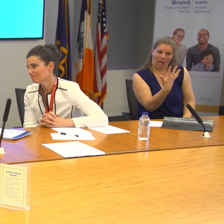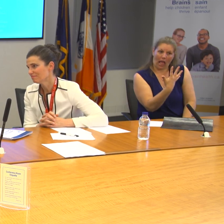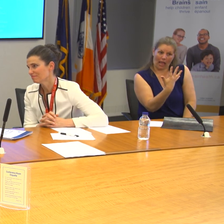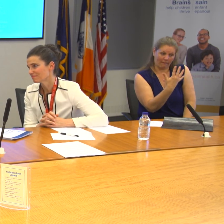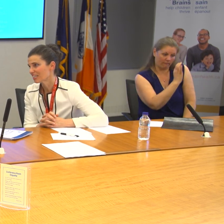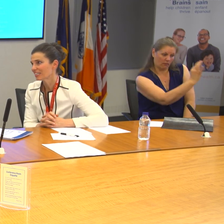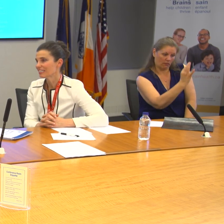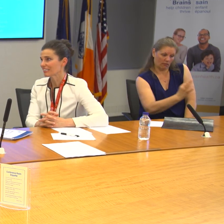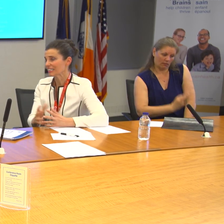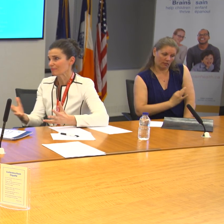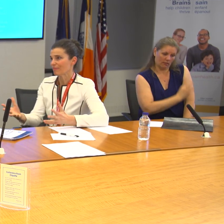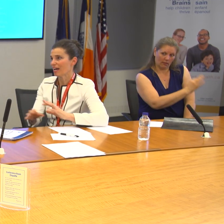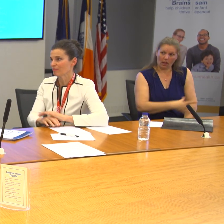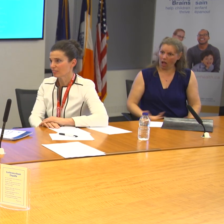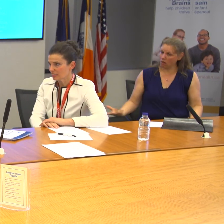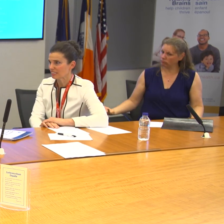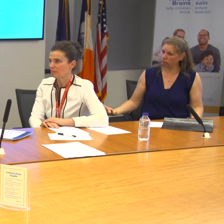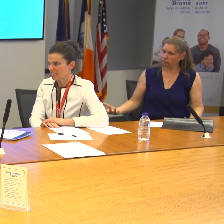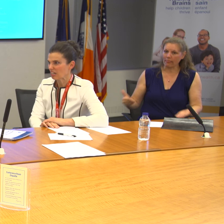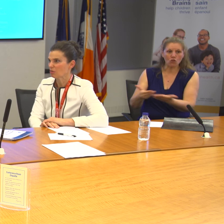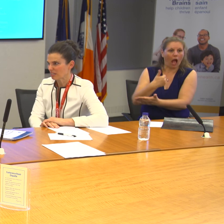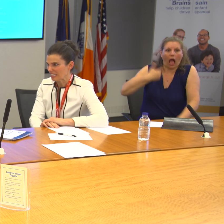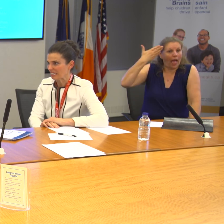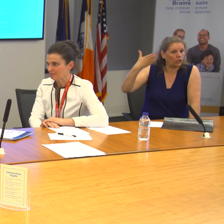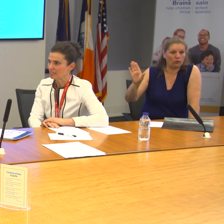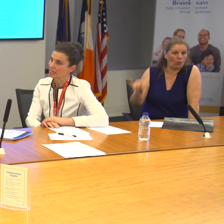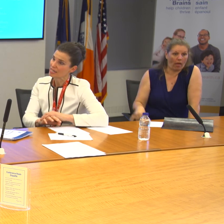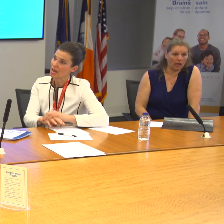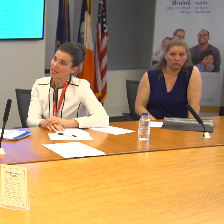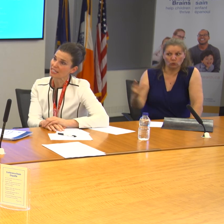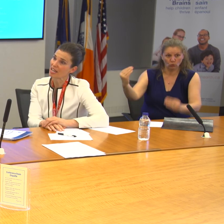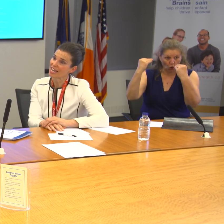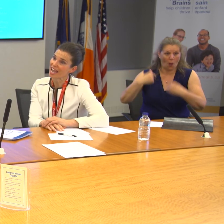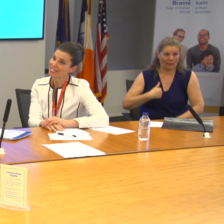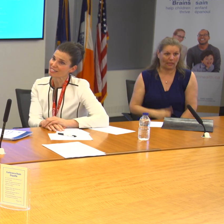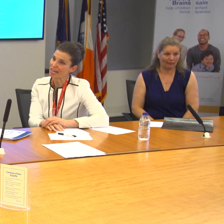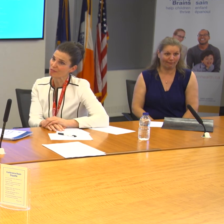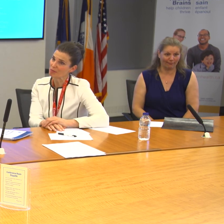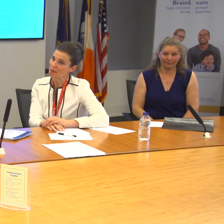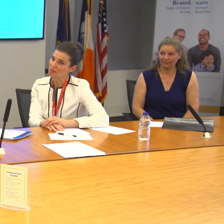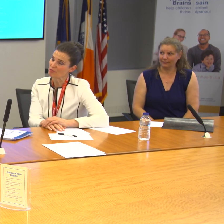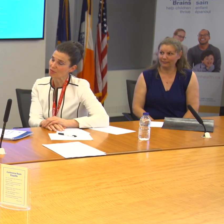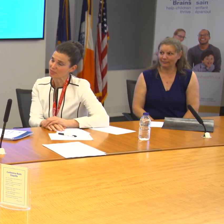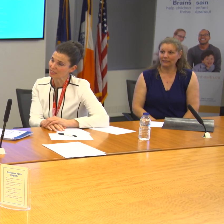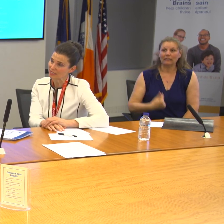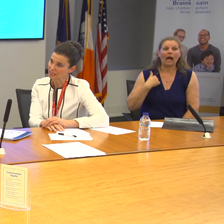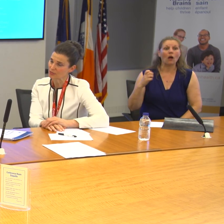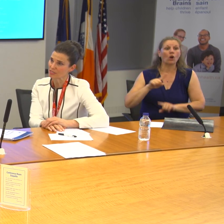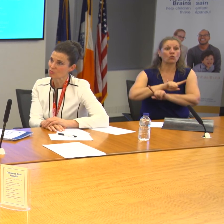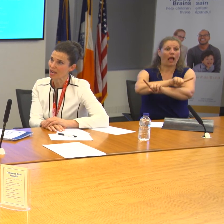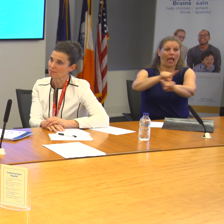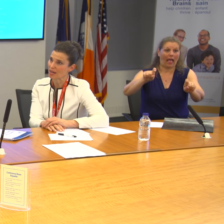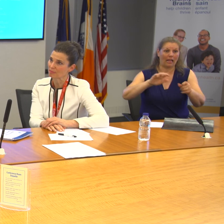nuts. See, I've learned something already. Yeah. Can I ask everyone before we